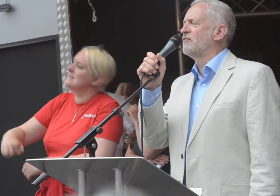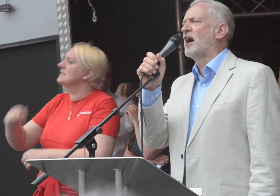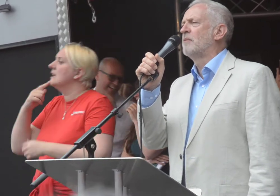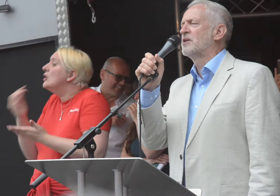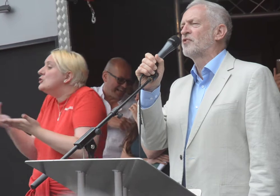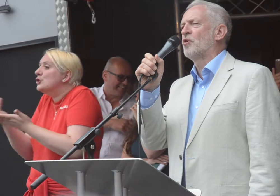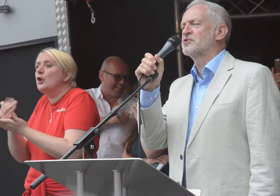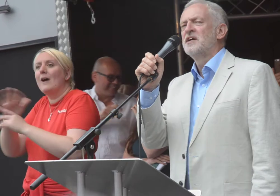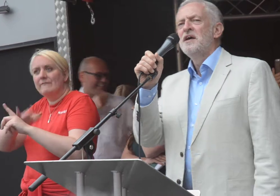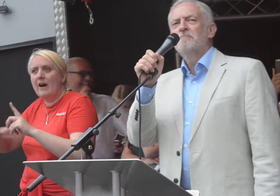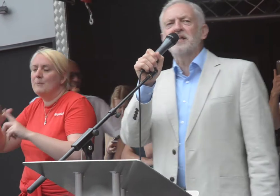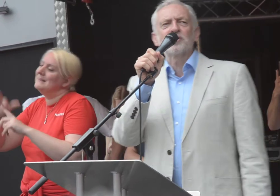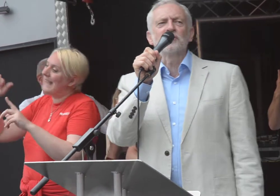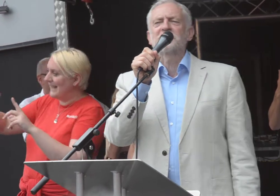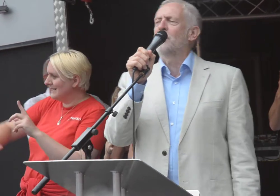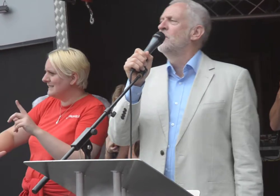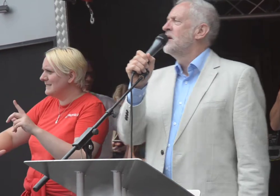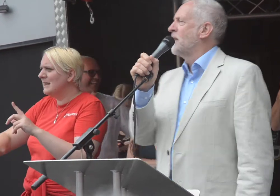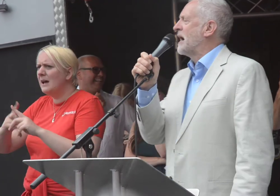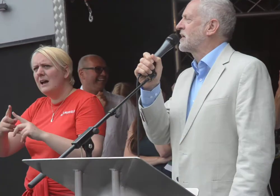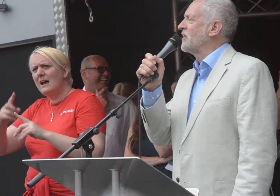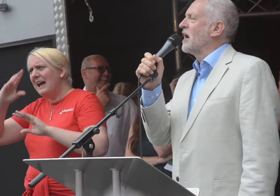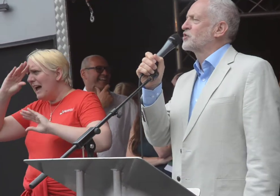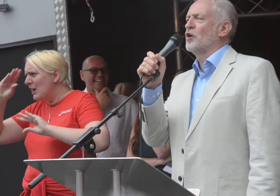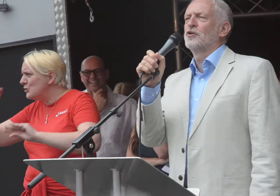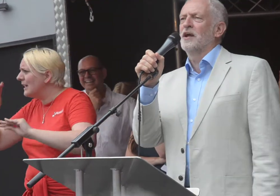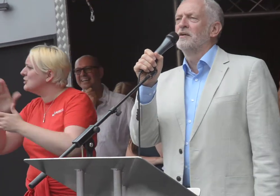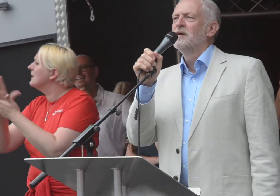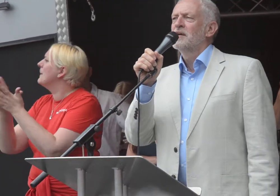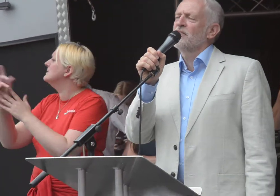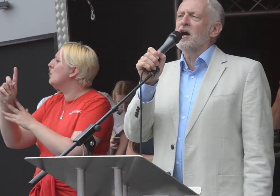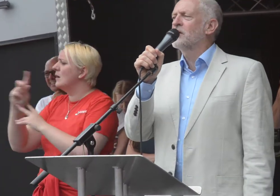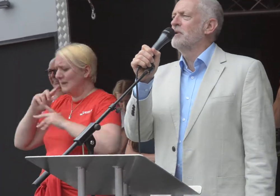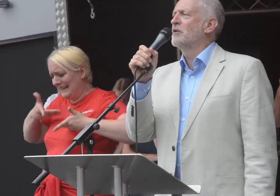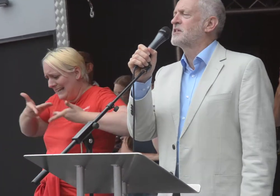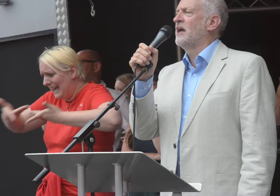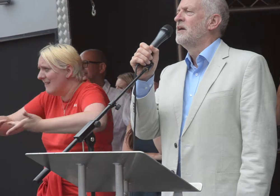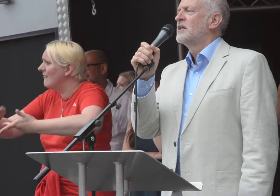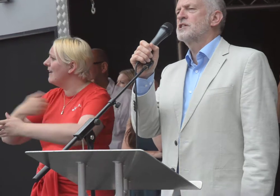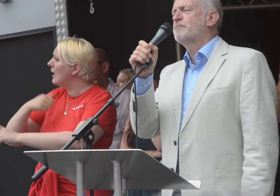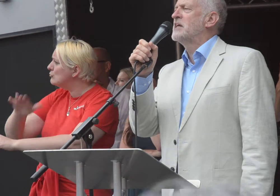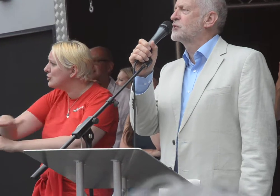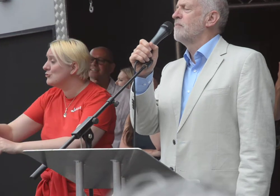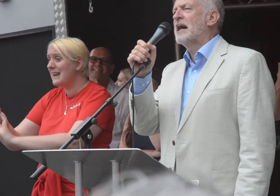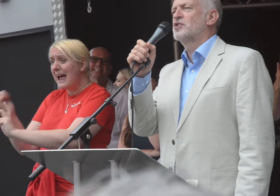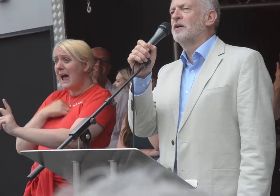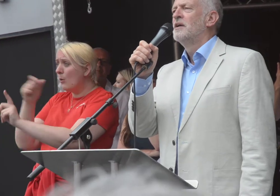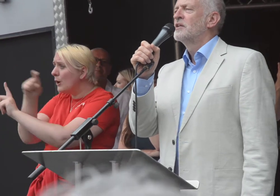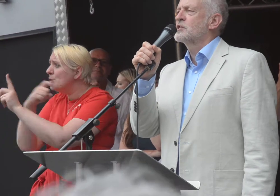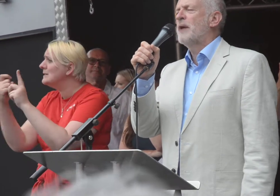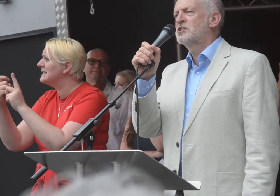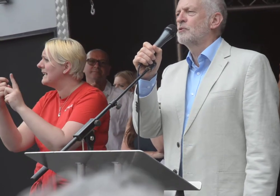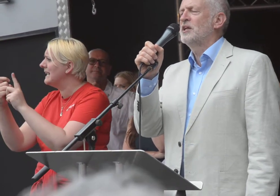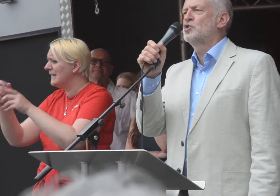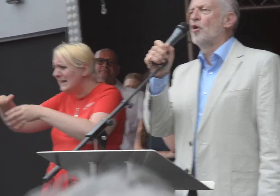secure environment, of course. But it's also about giving our children, giving our community, the space to imagine,